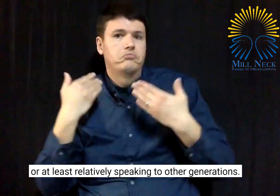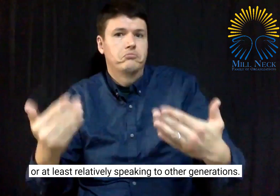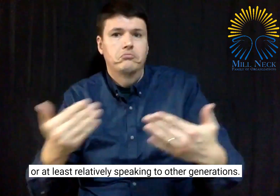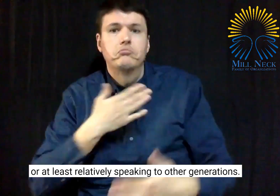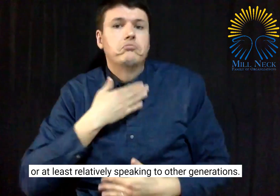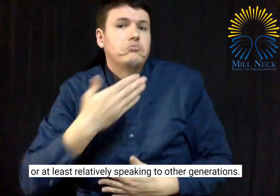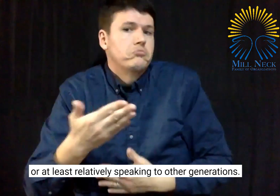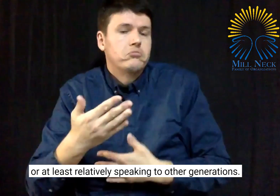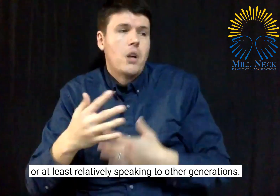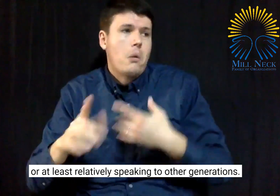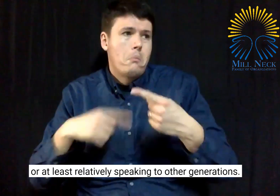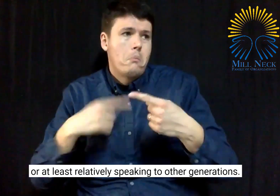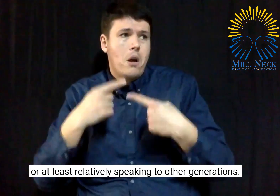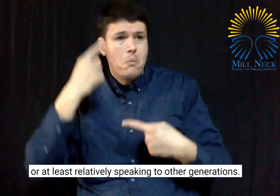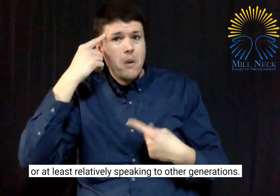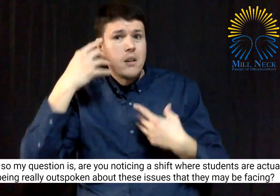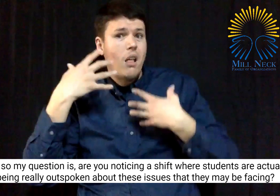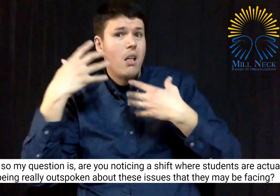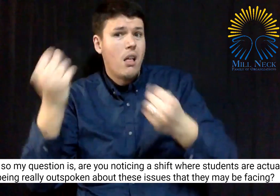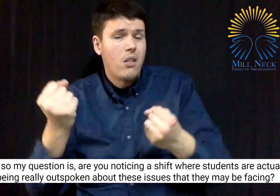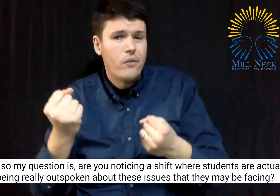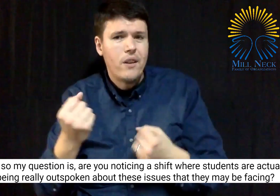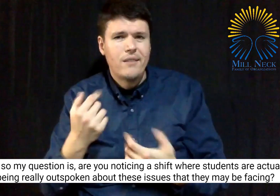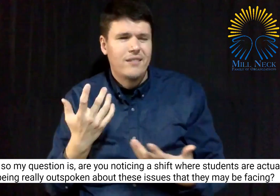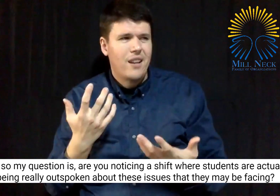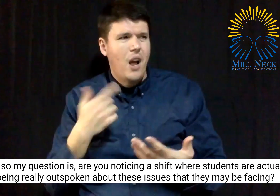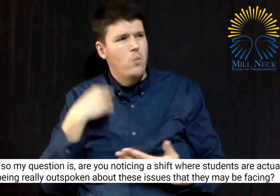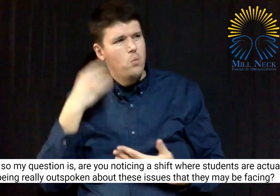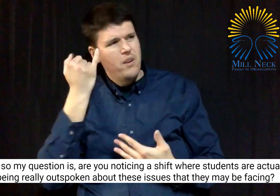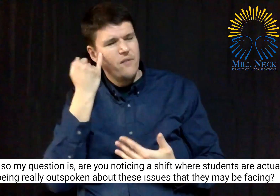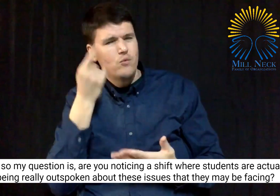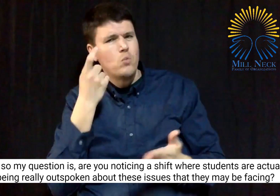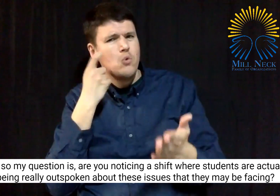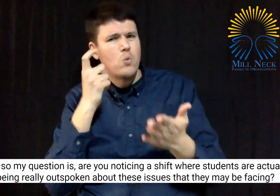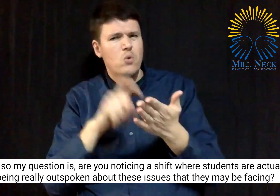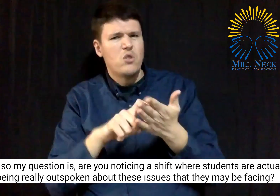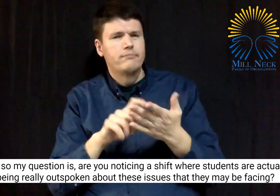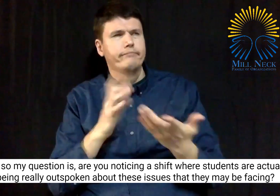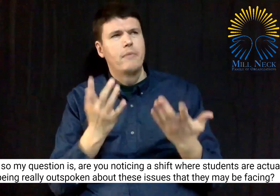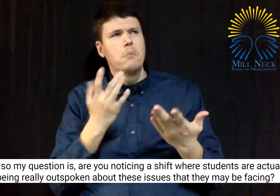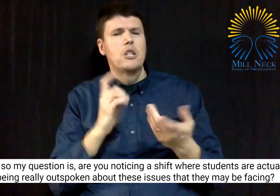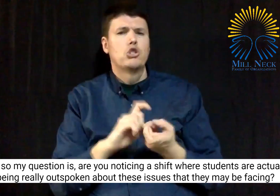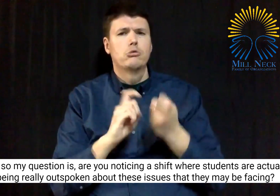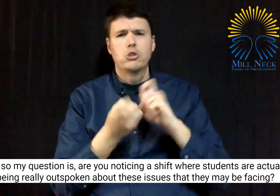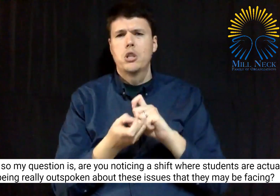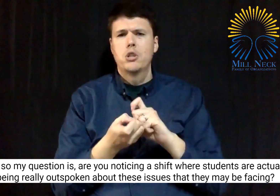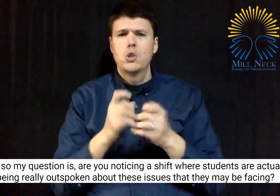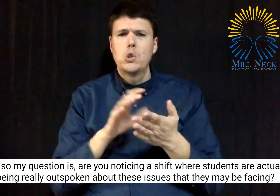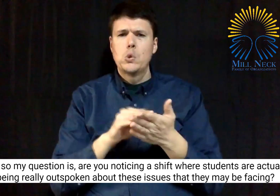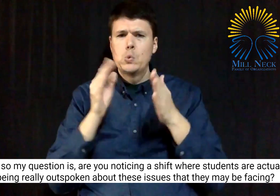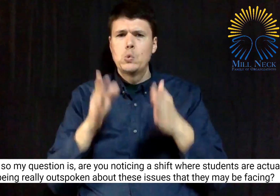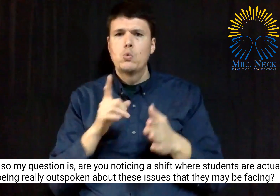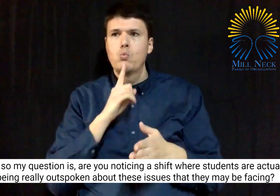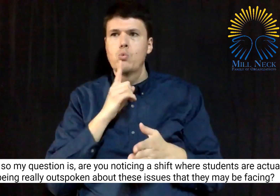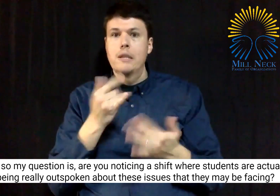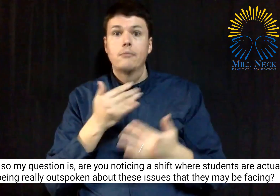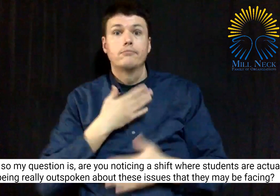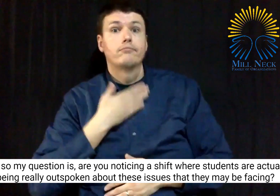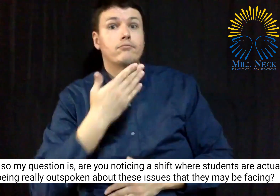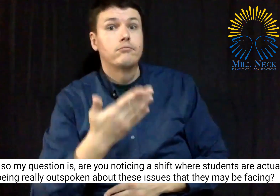least relatively speaking to other generations. And so my question is, are you noticing a shift where students are actually being really outspoken about these issues